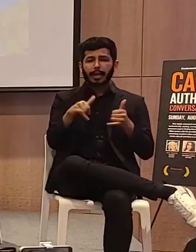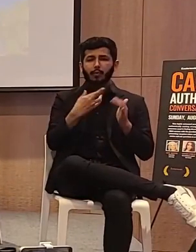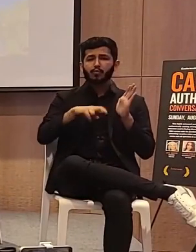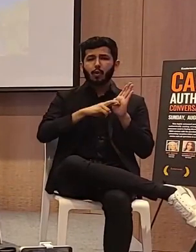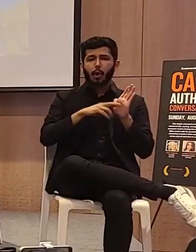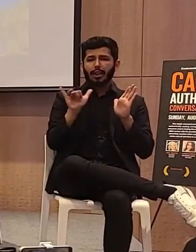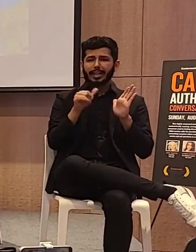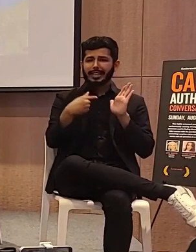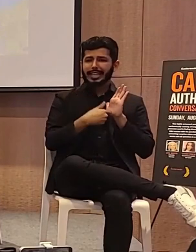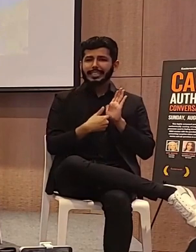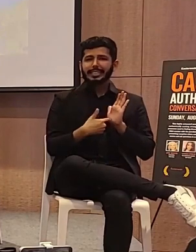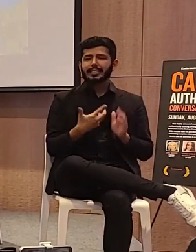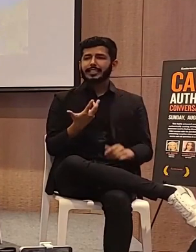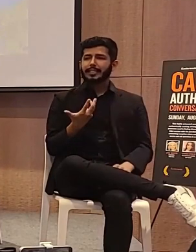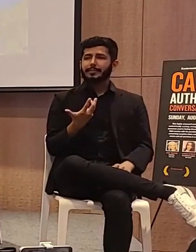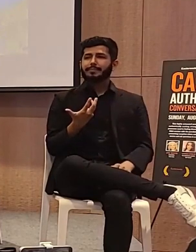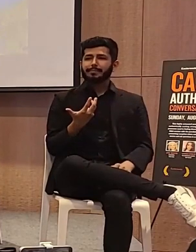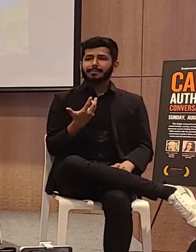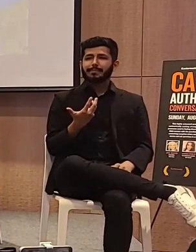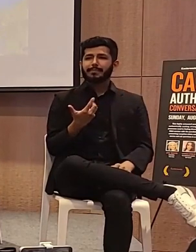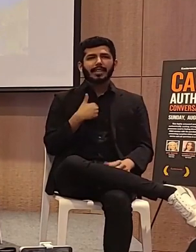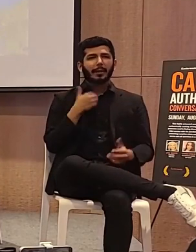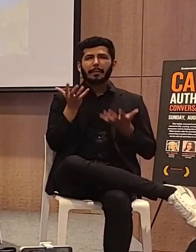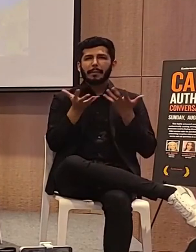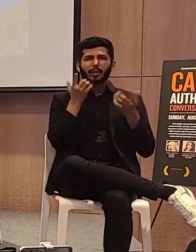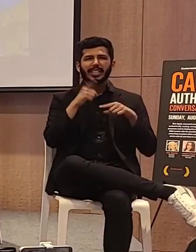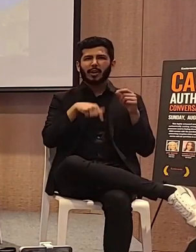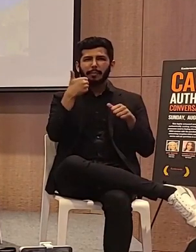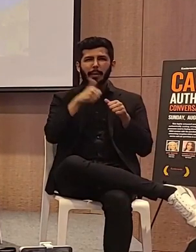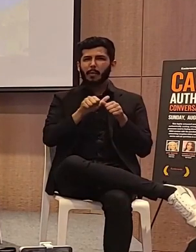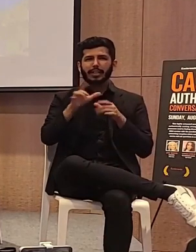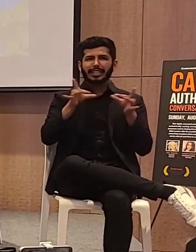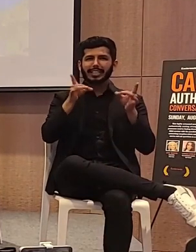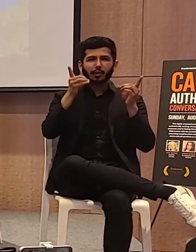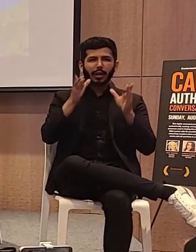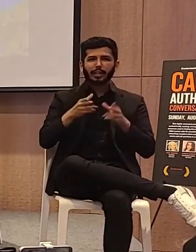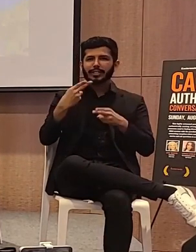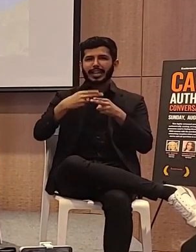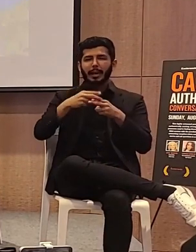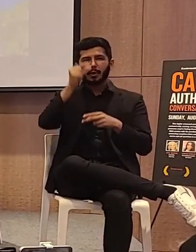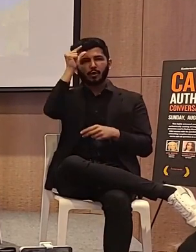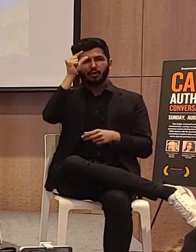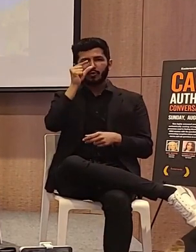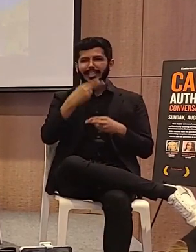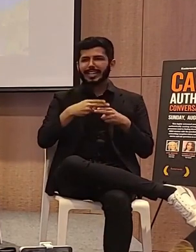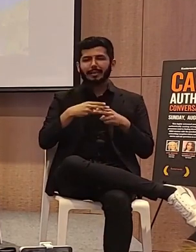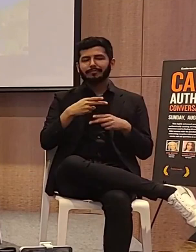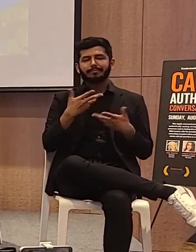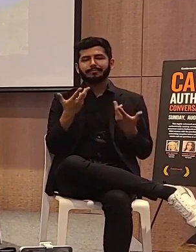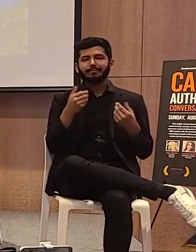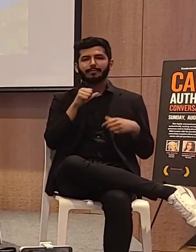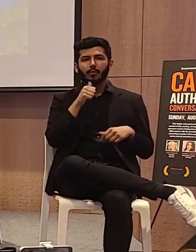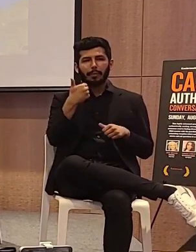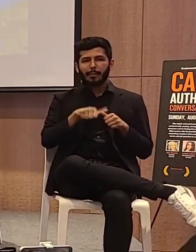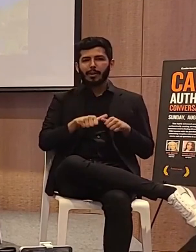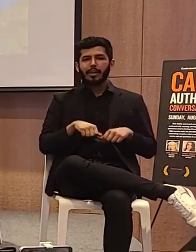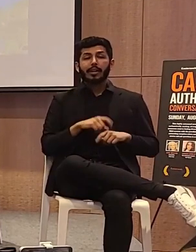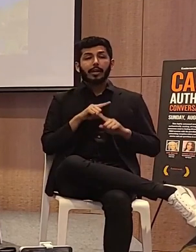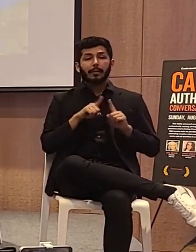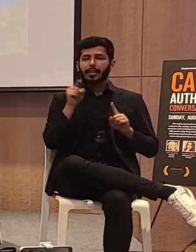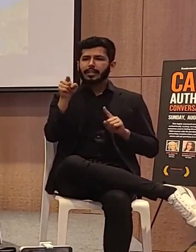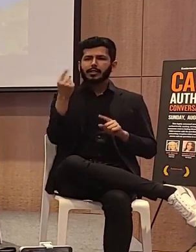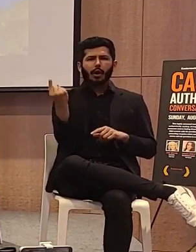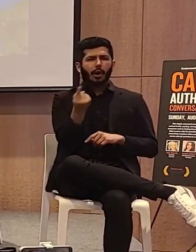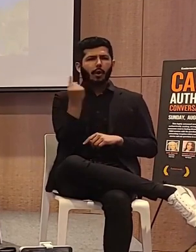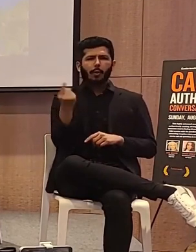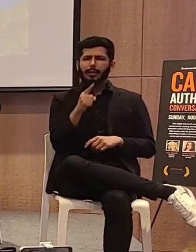this." And I'm embarrassed. I can't remember the casting director's name. It's a Greek name, and I can't remember what it is. But he has always been committed